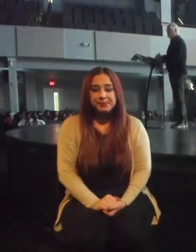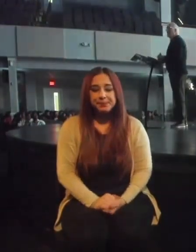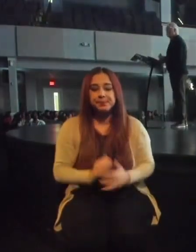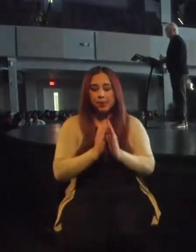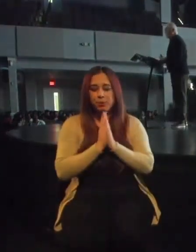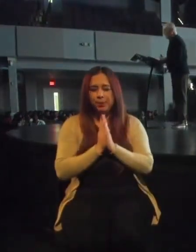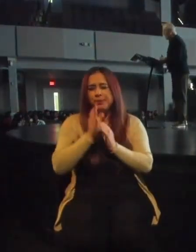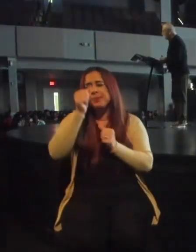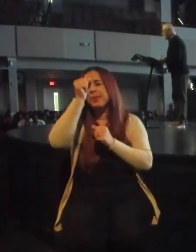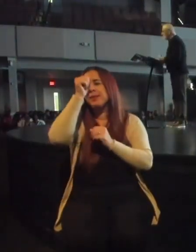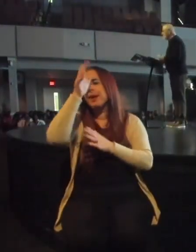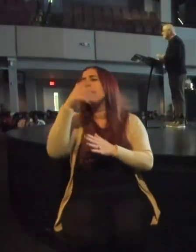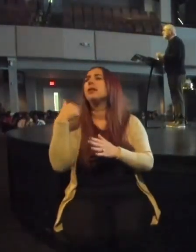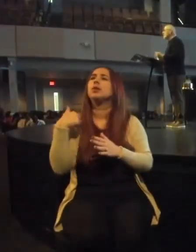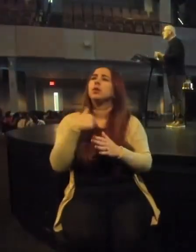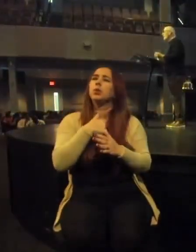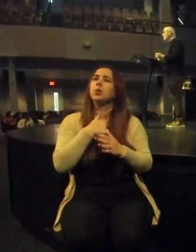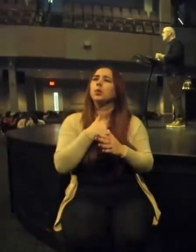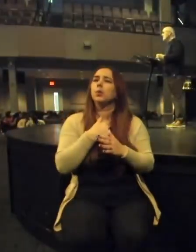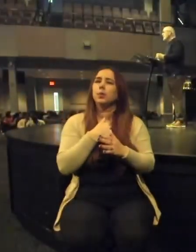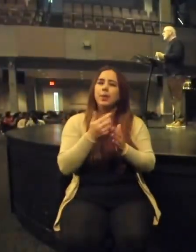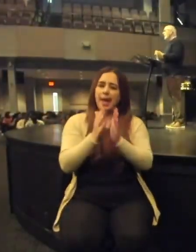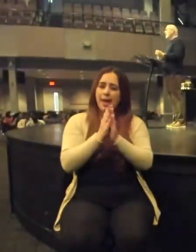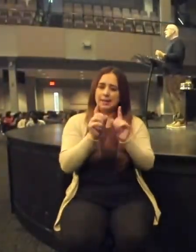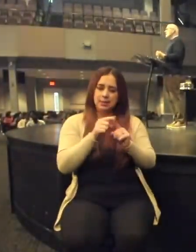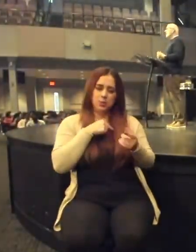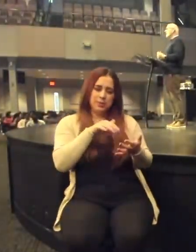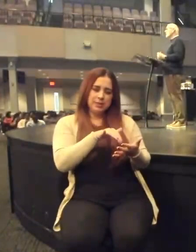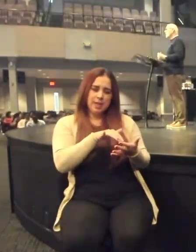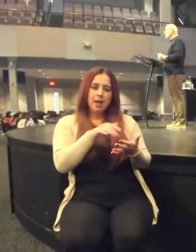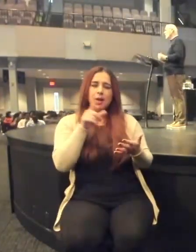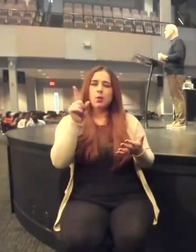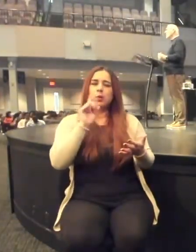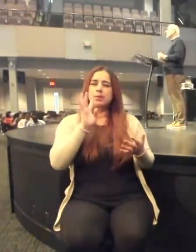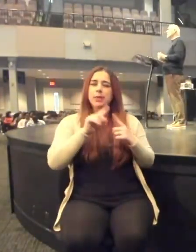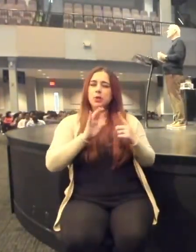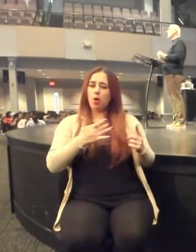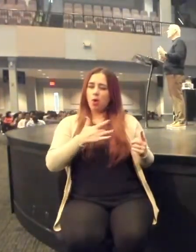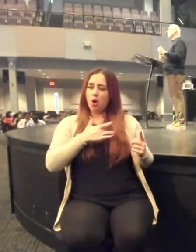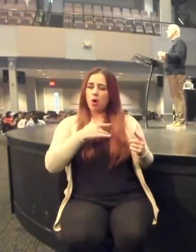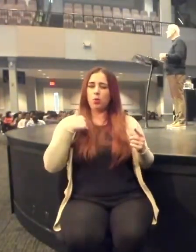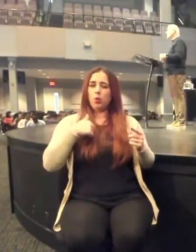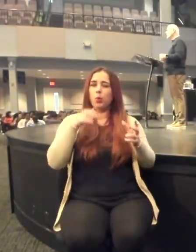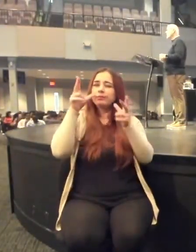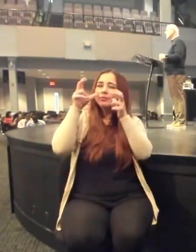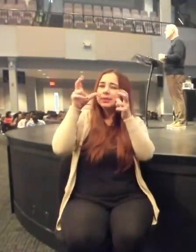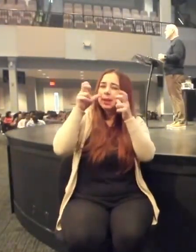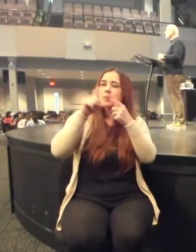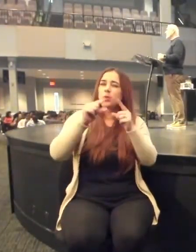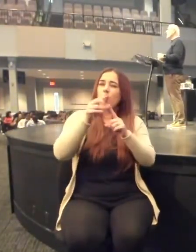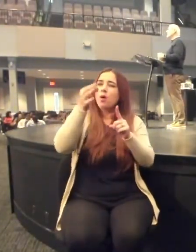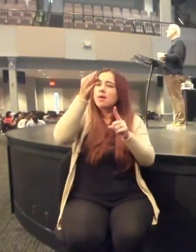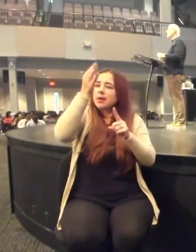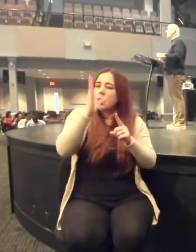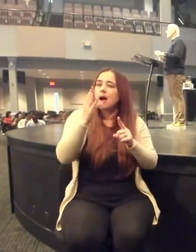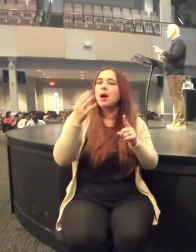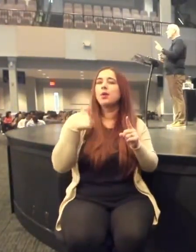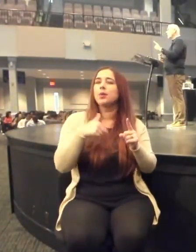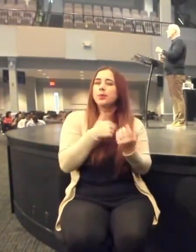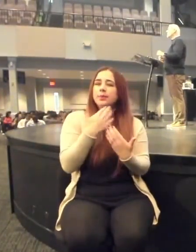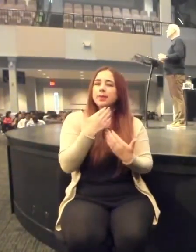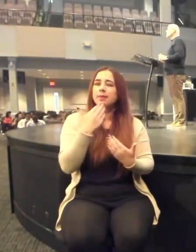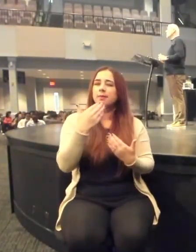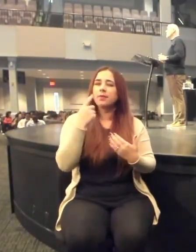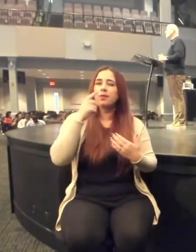Let's pray again together. Father, we ask this morning as we study your word that you speak to our hearts. We pray that we would be receptive to the word of God to each one of us today. And we thank you for